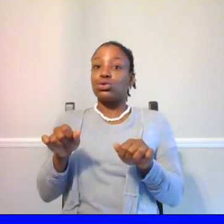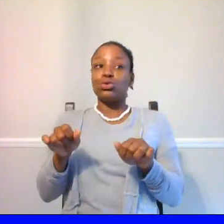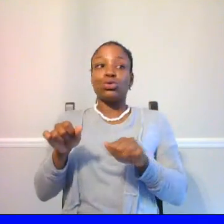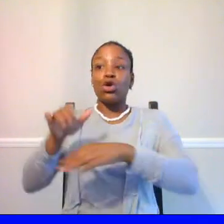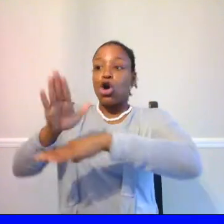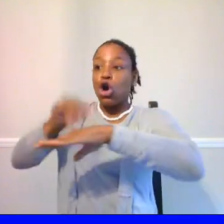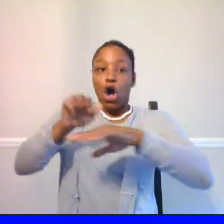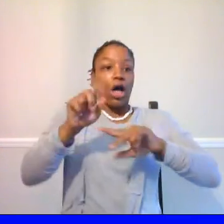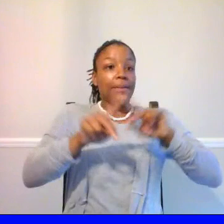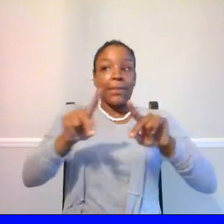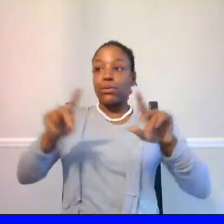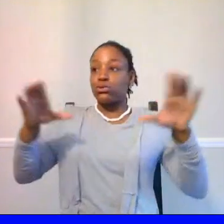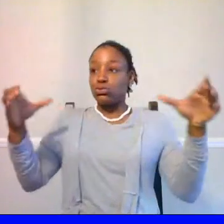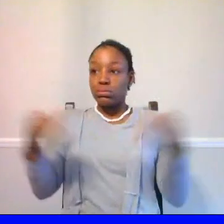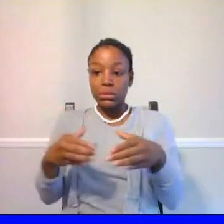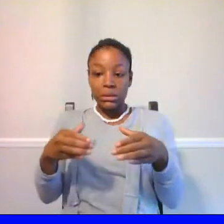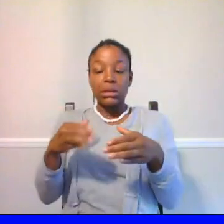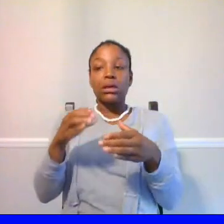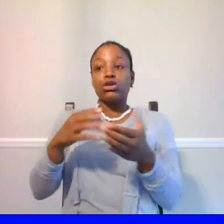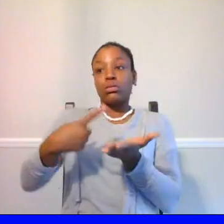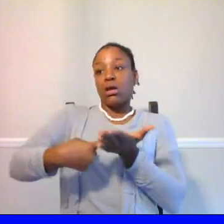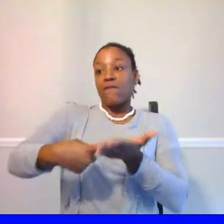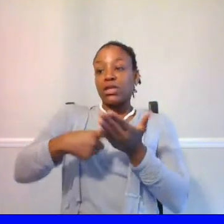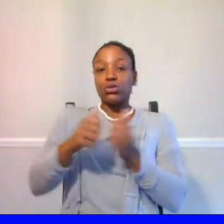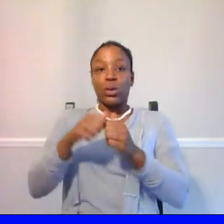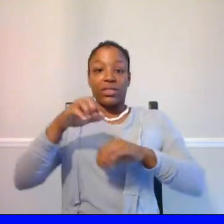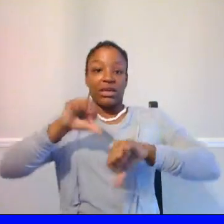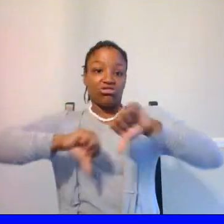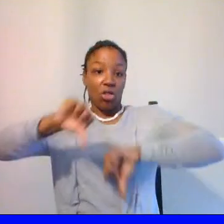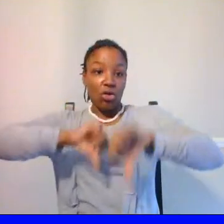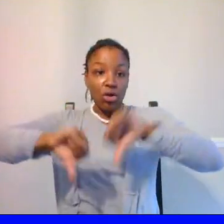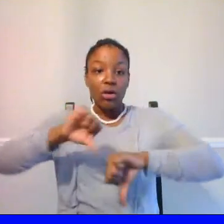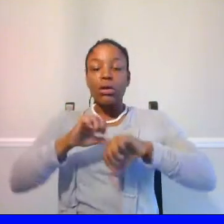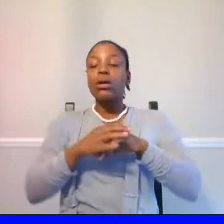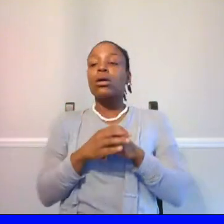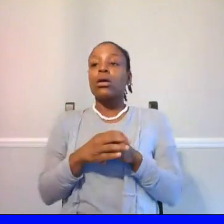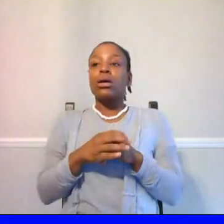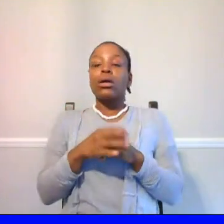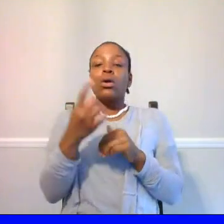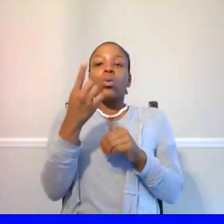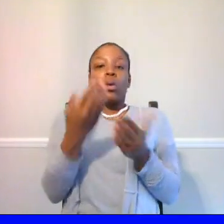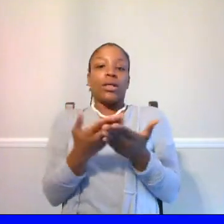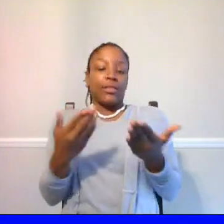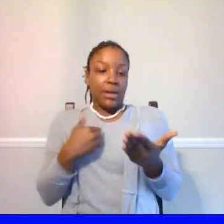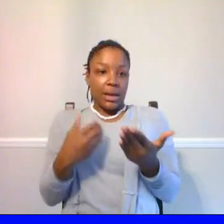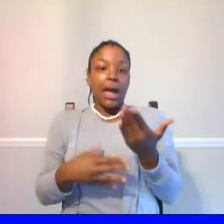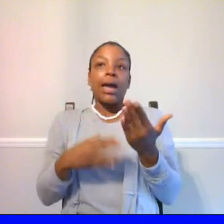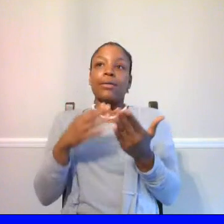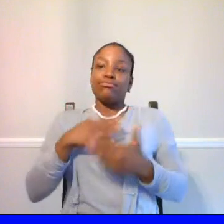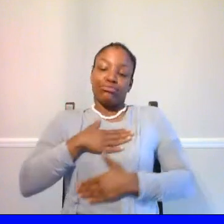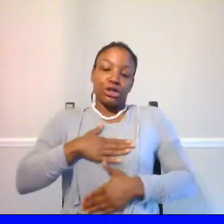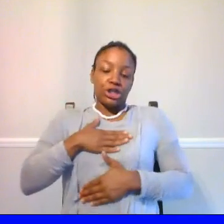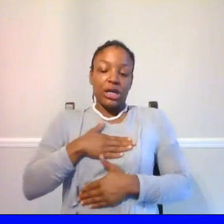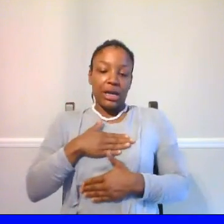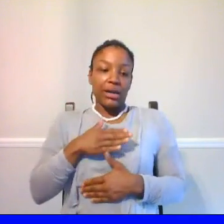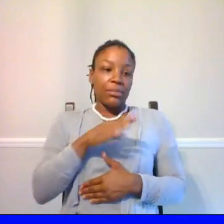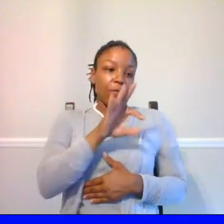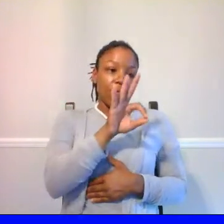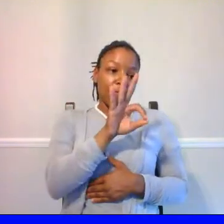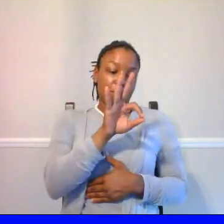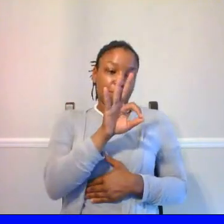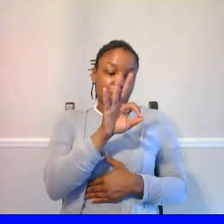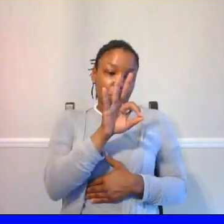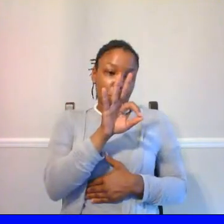in conversation with each other. And the other thing that I really appreciate about For Freedoms and the Wide Awakes is the